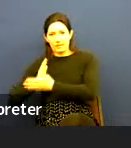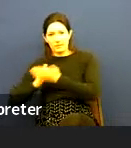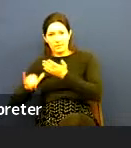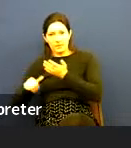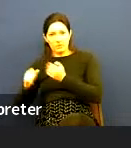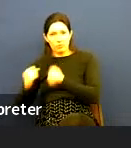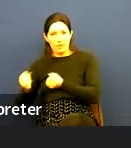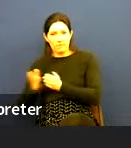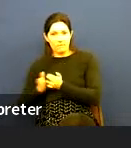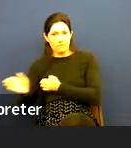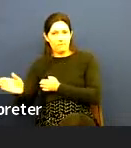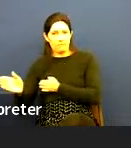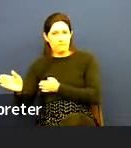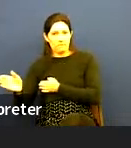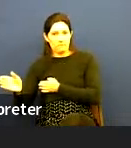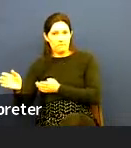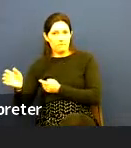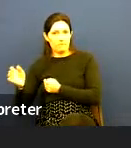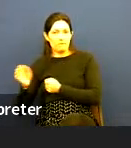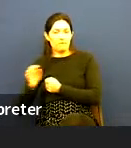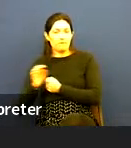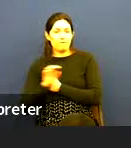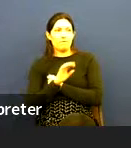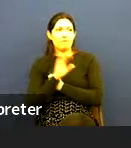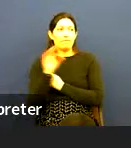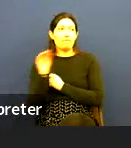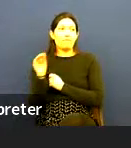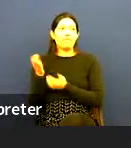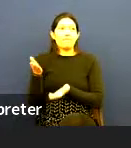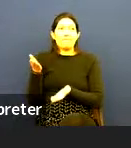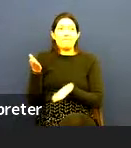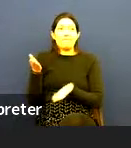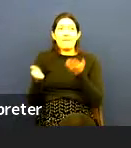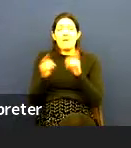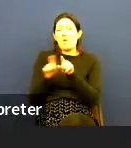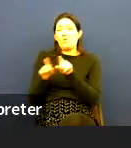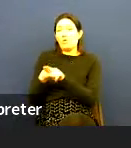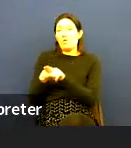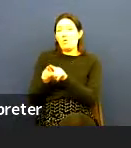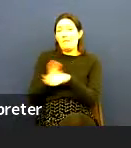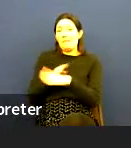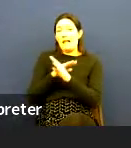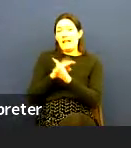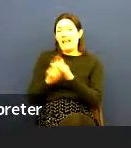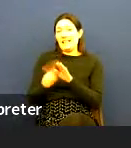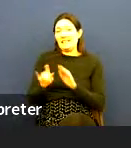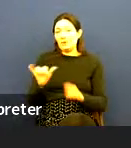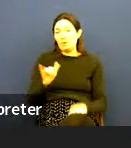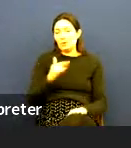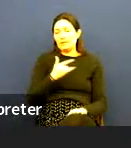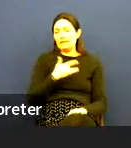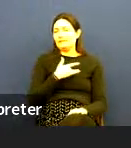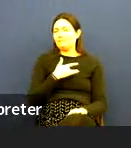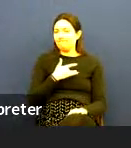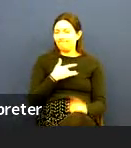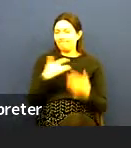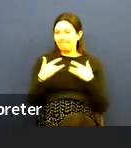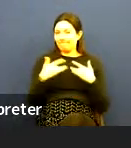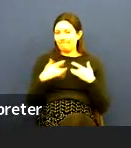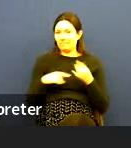aisle, and then potentially blocking the exit out of the drive-through.